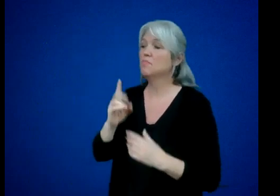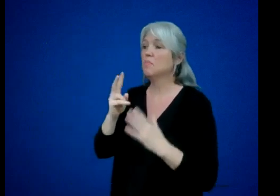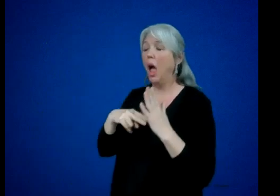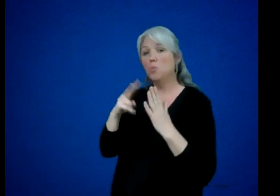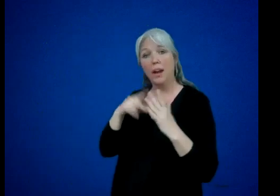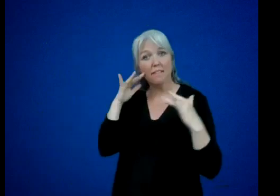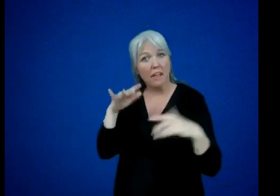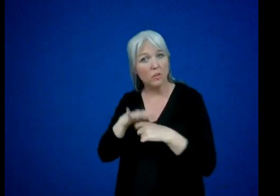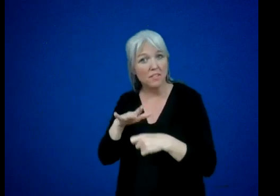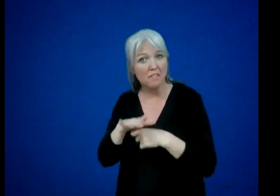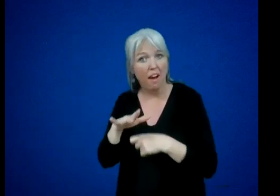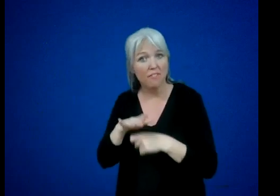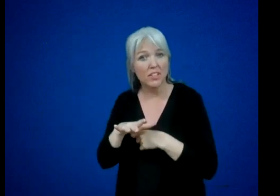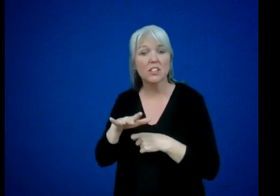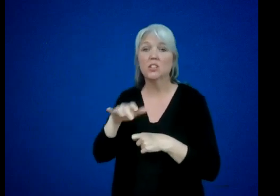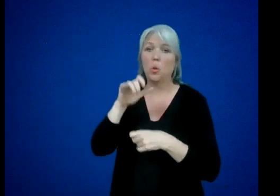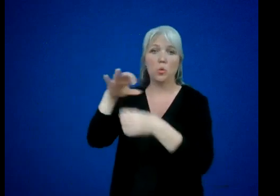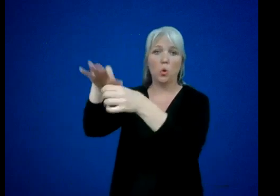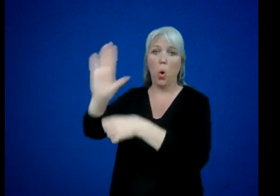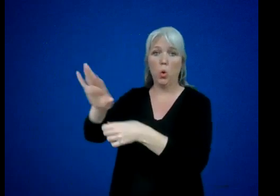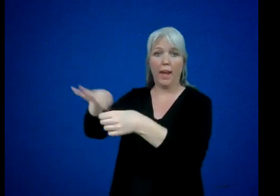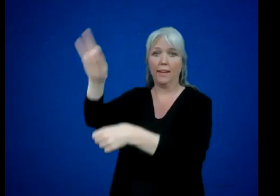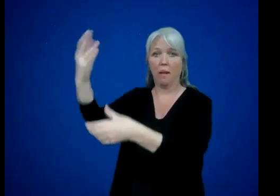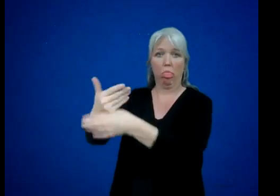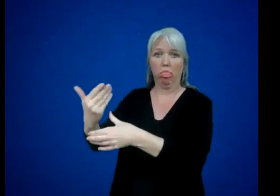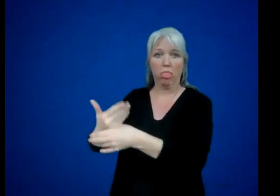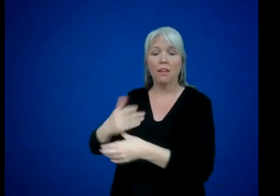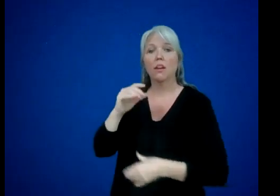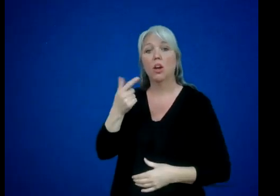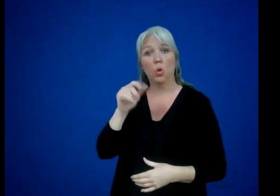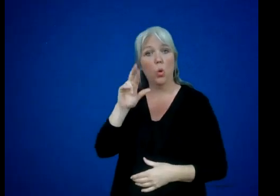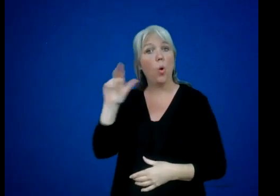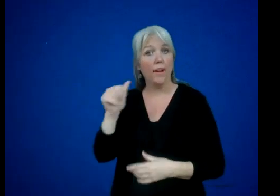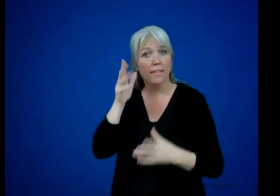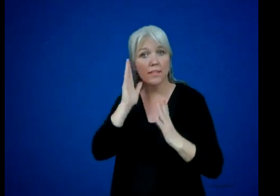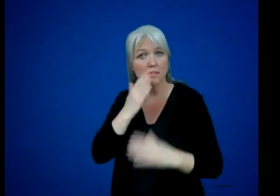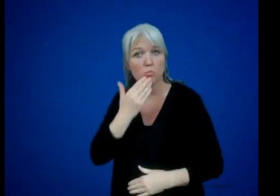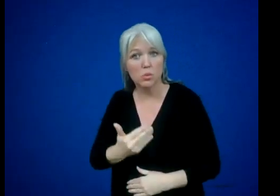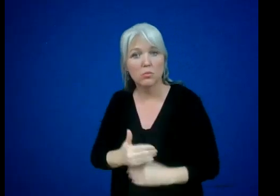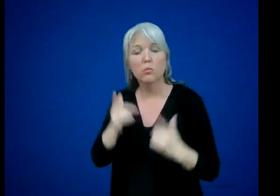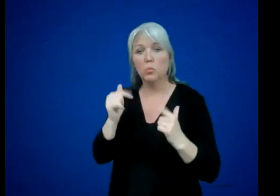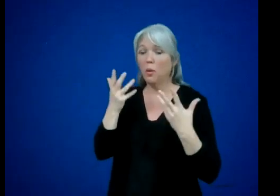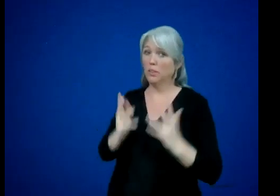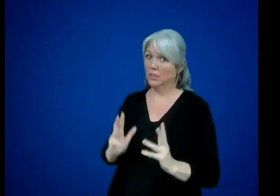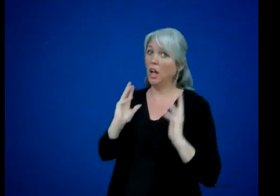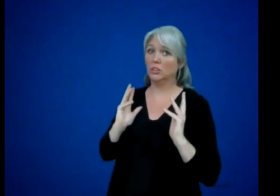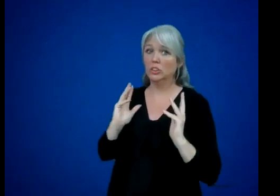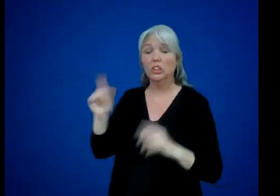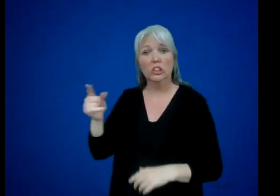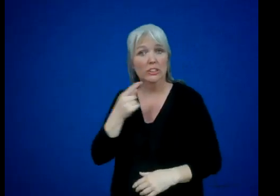loud enough to keep her ghosts away, and Gloria listened to it good. And when I was done, she said it was the best